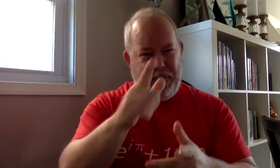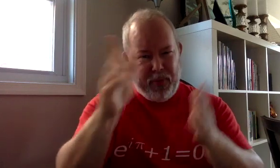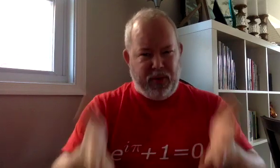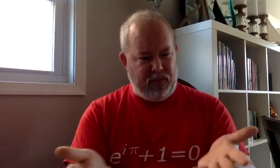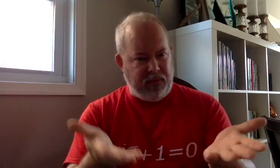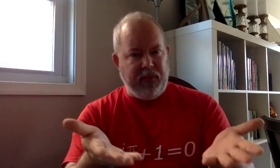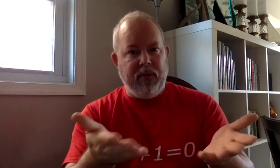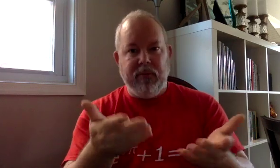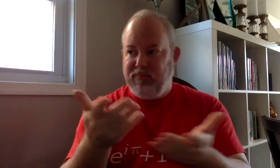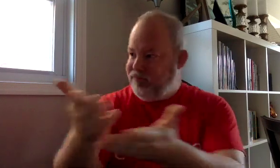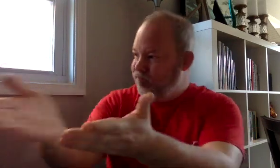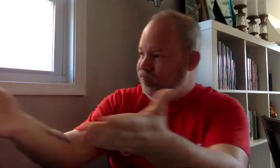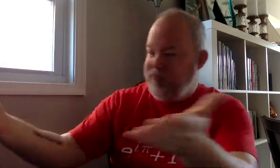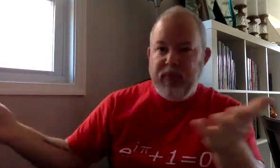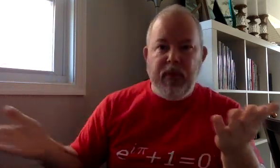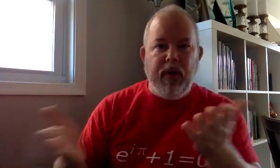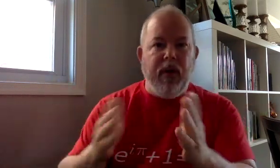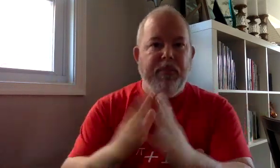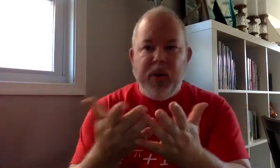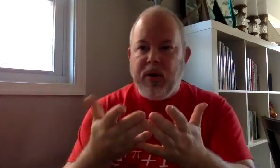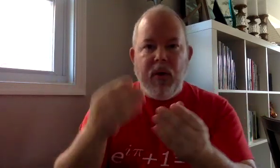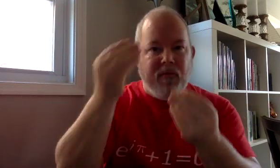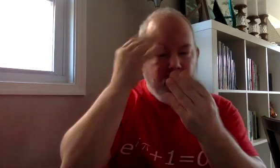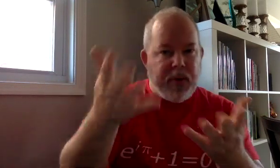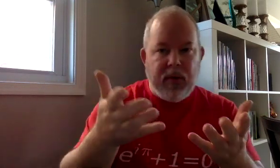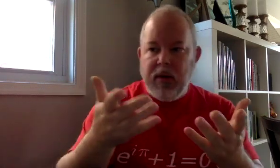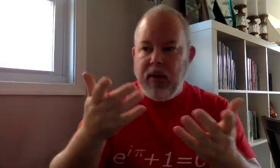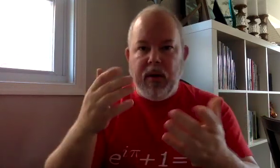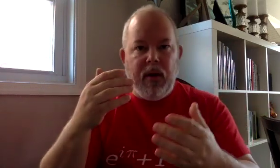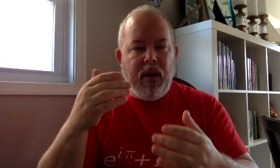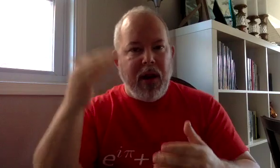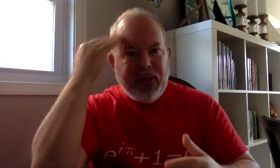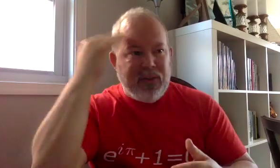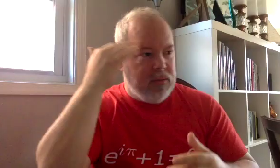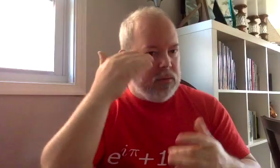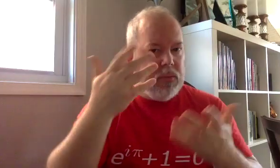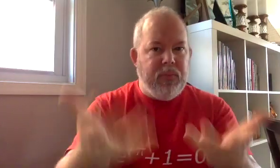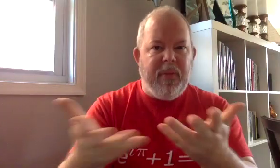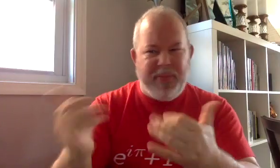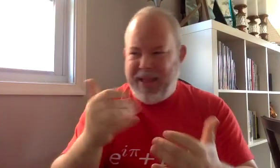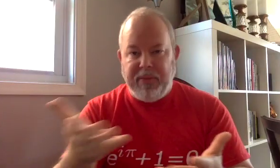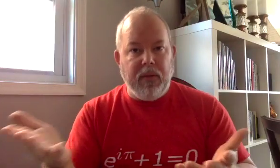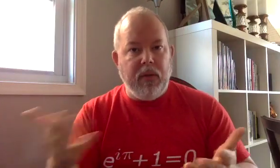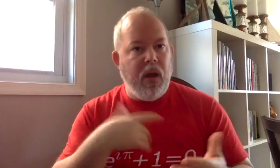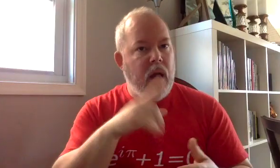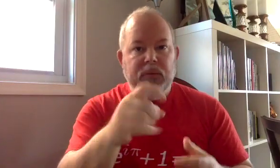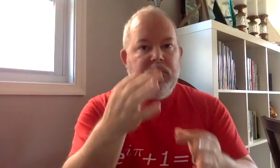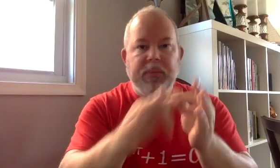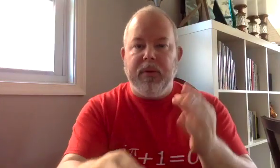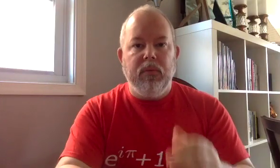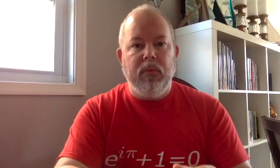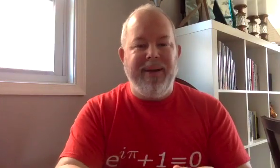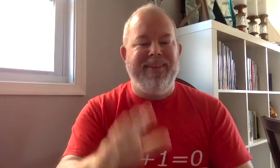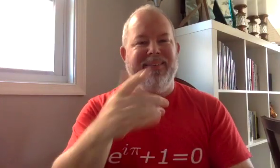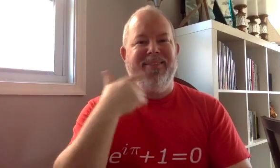And in hard-hit Mariupol, where an estimated 400,000 people, human beings, trapped, without heat, without